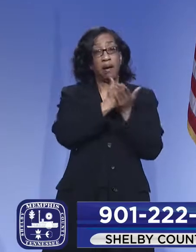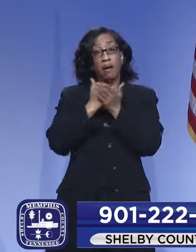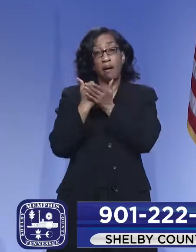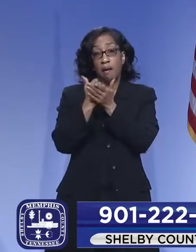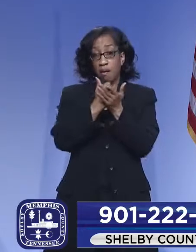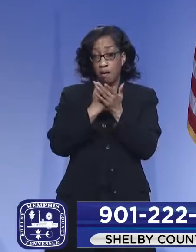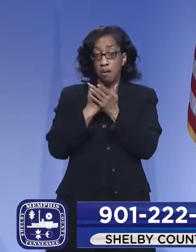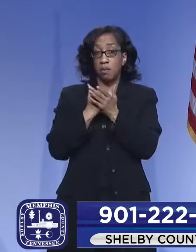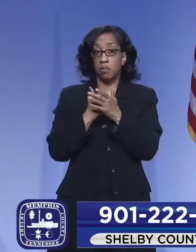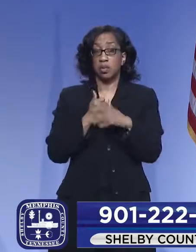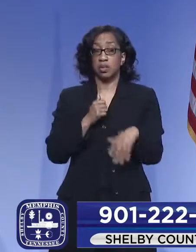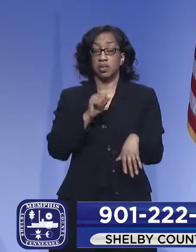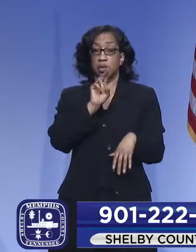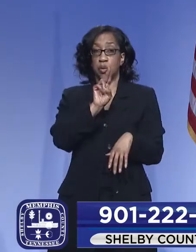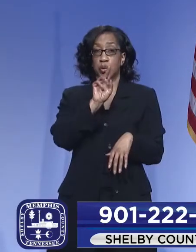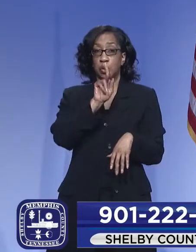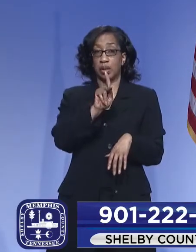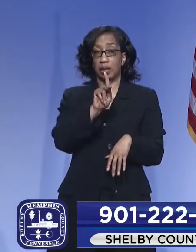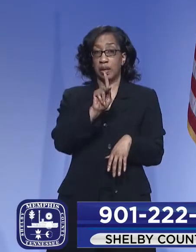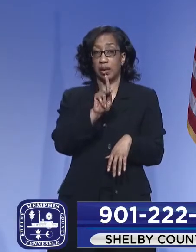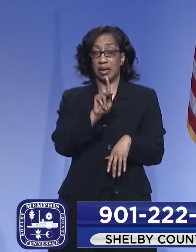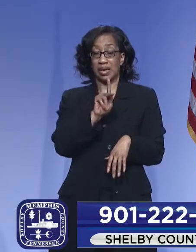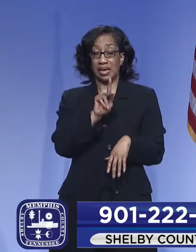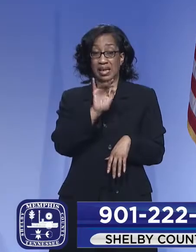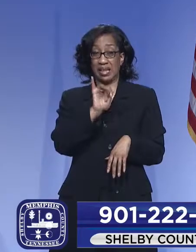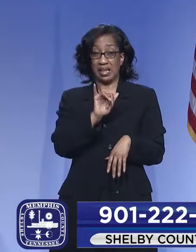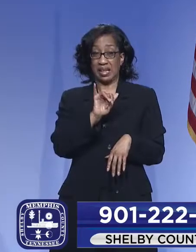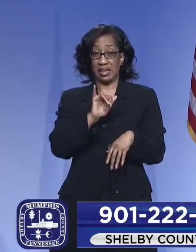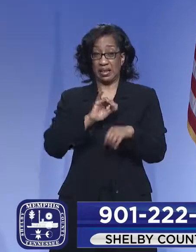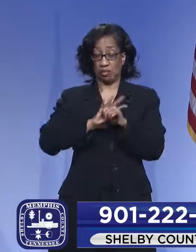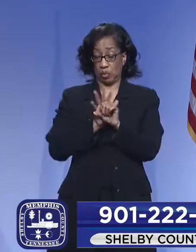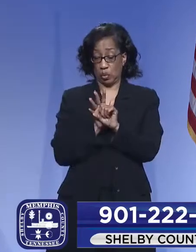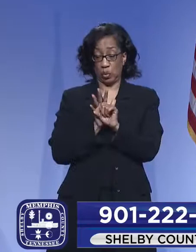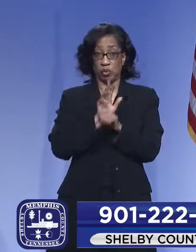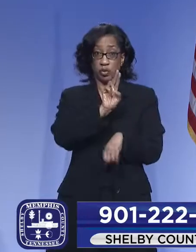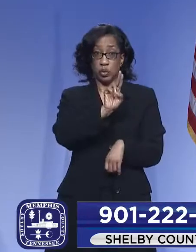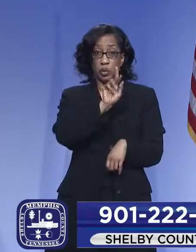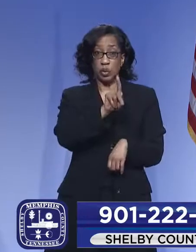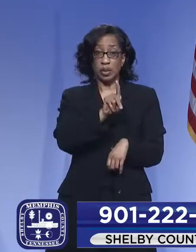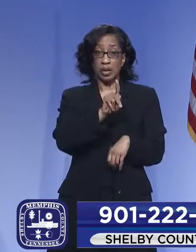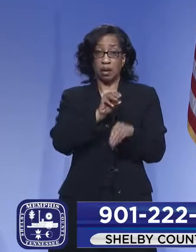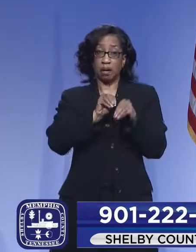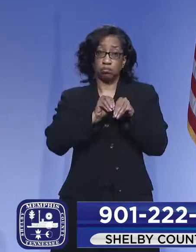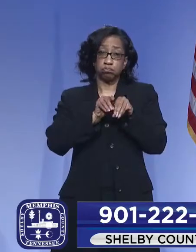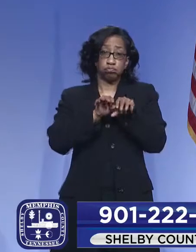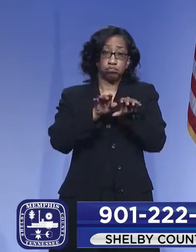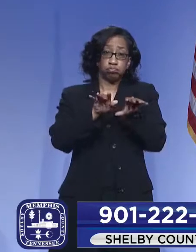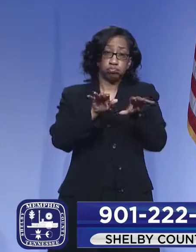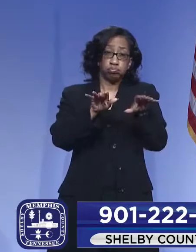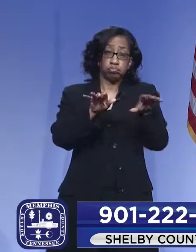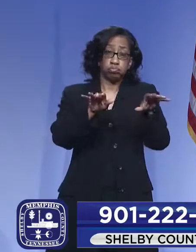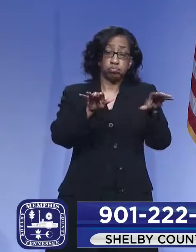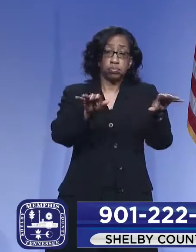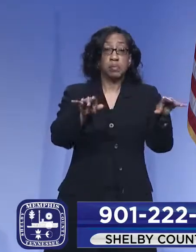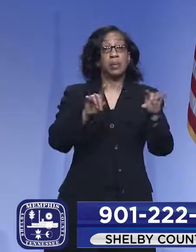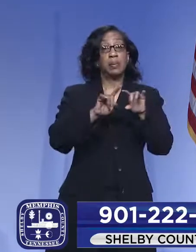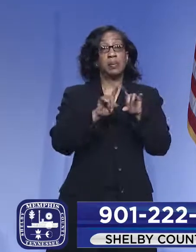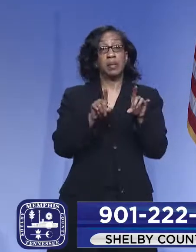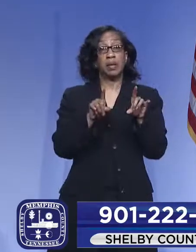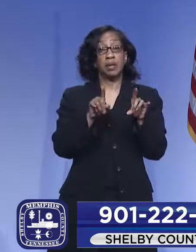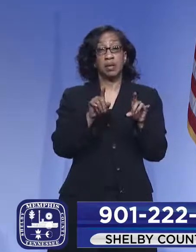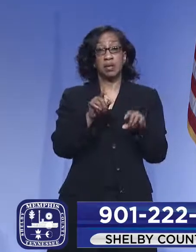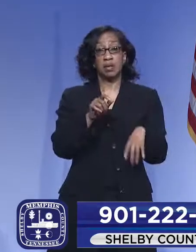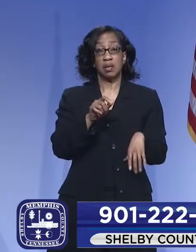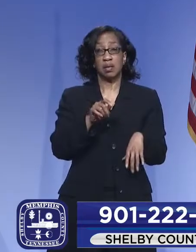UK variant continues to predominate in the community or become the more dominant strain. The fact that we have several hundred, you know,